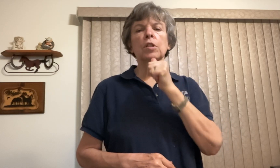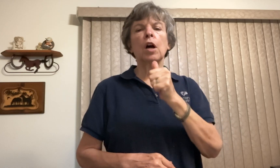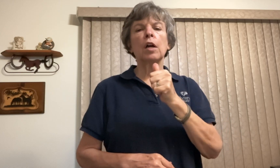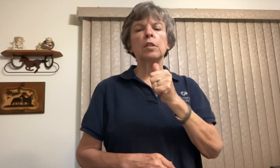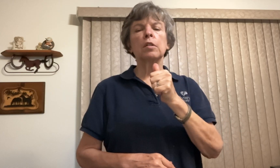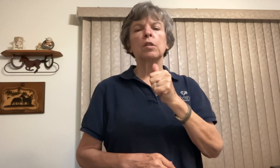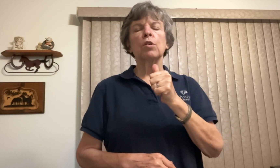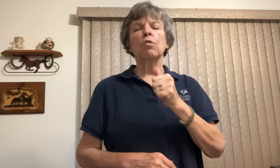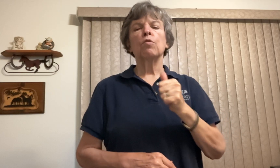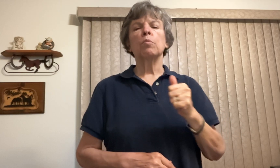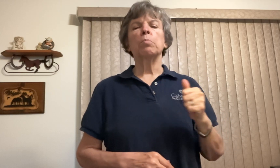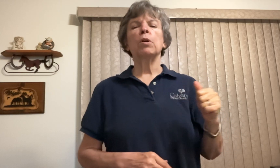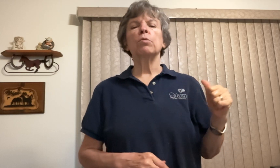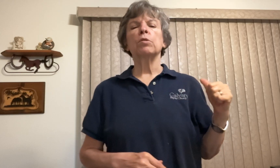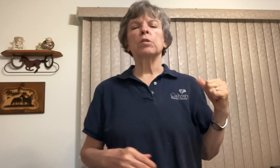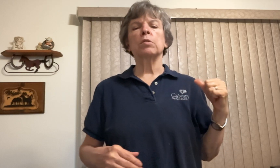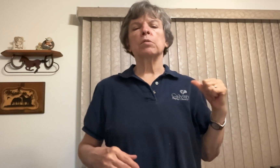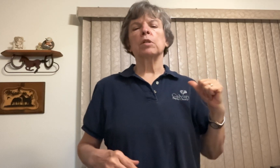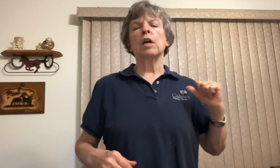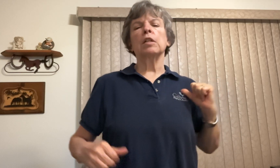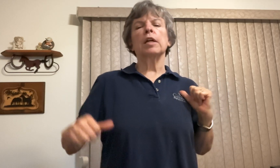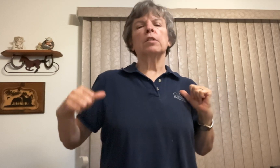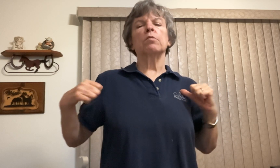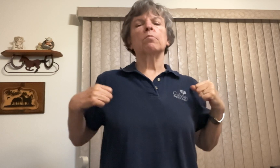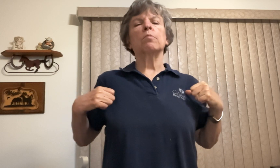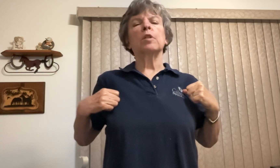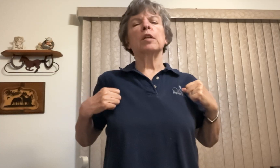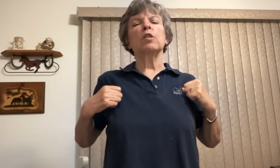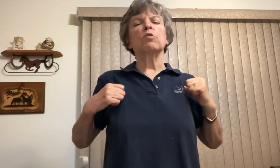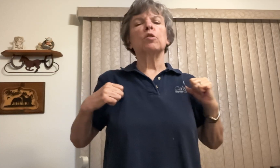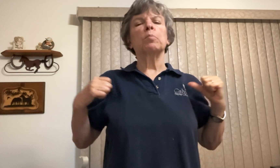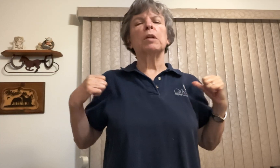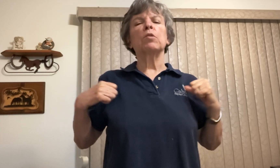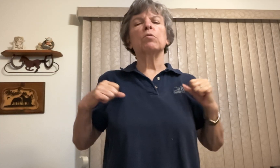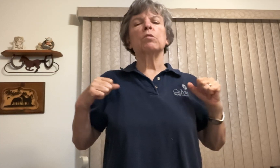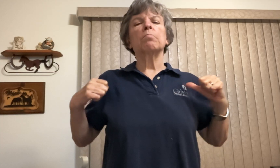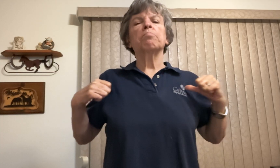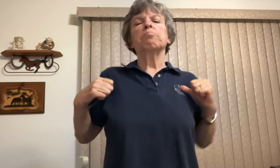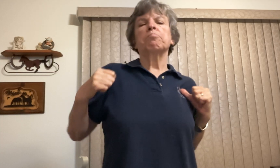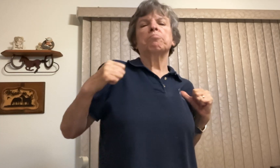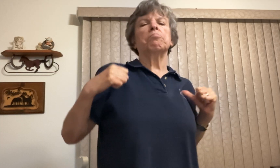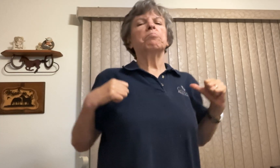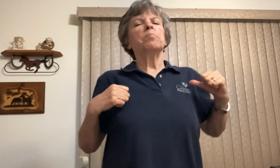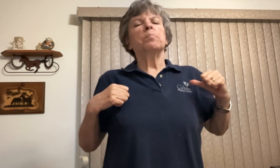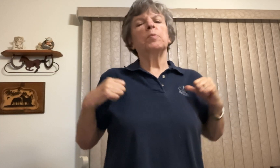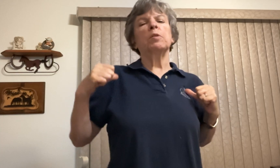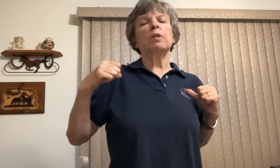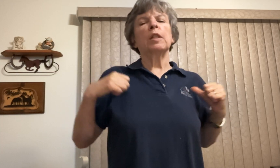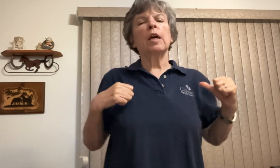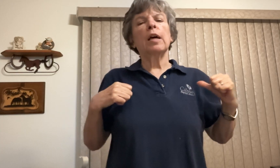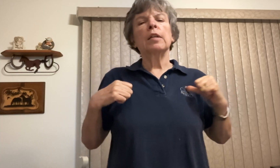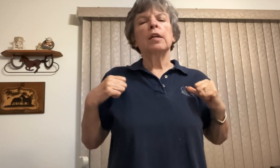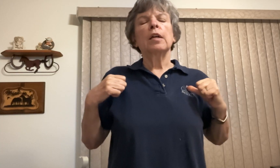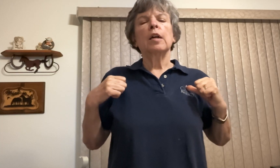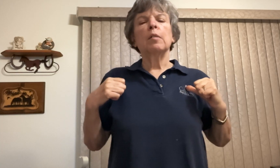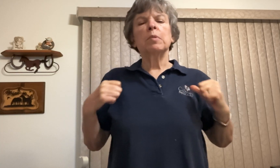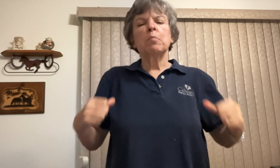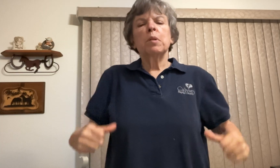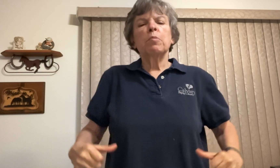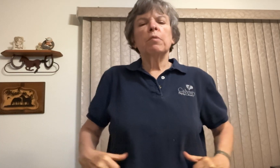not. For boast, it's kind of like you're taking your suspenders, like that. Some people I've seen